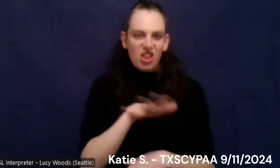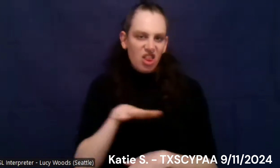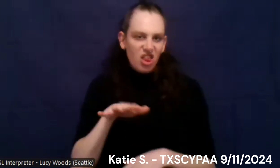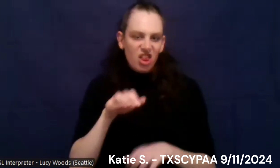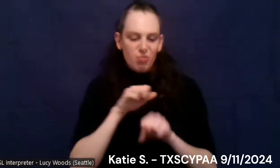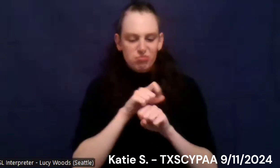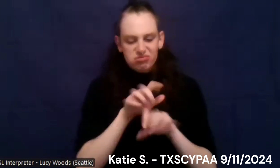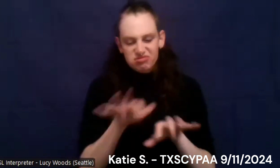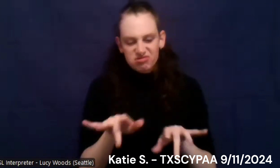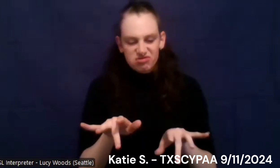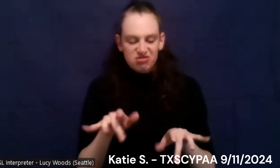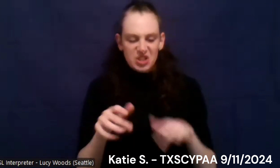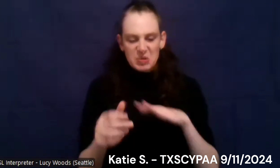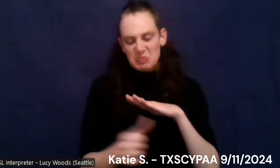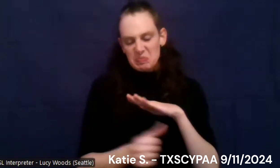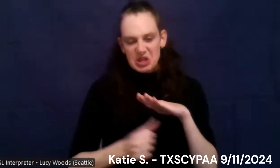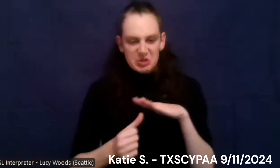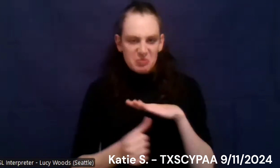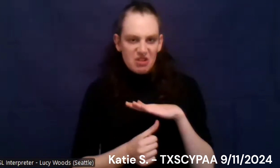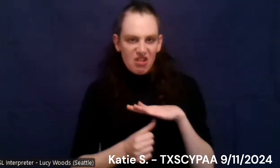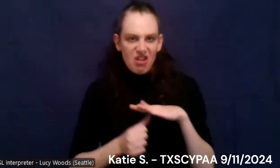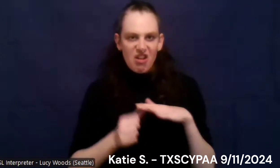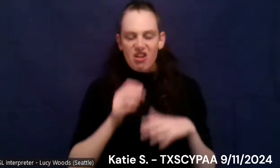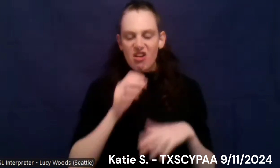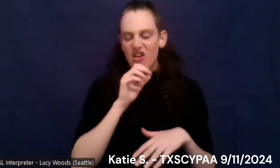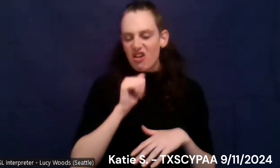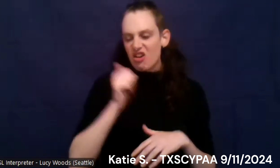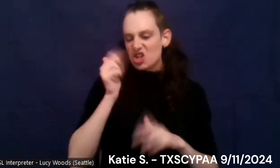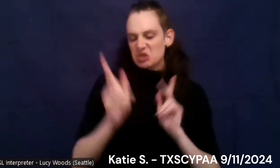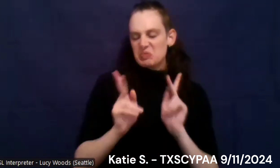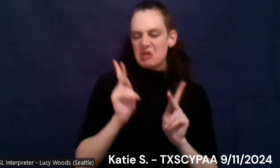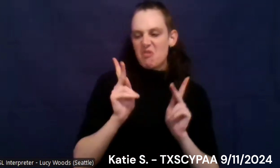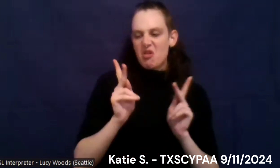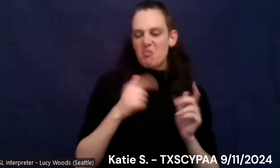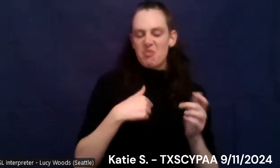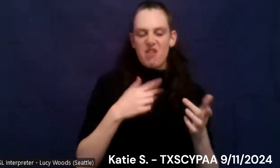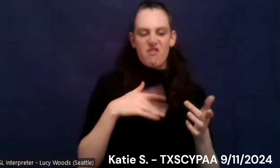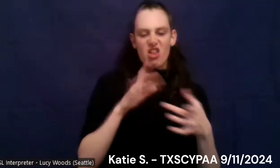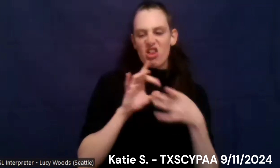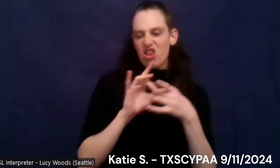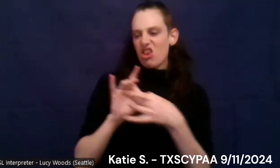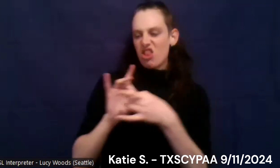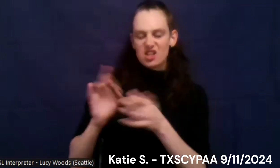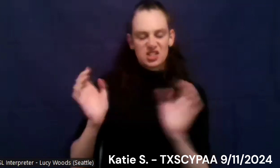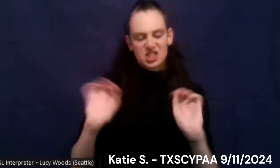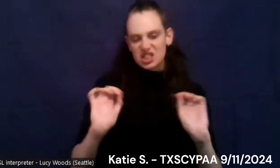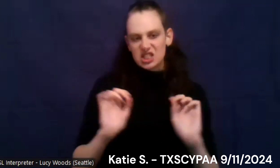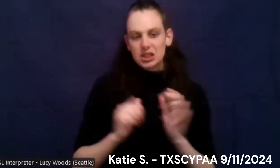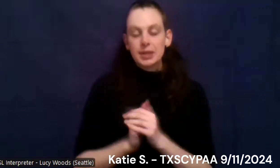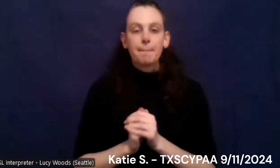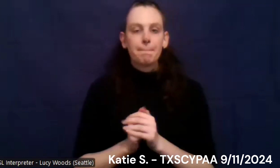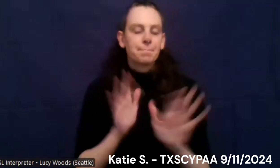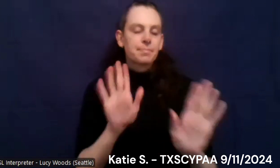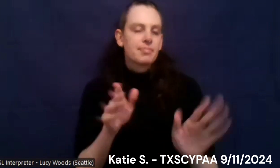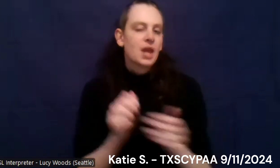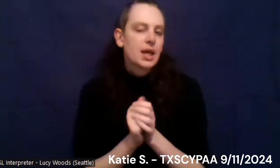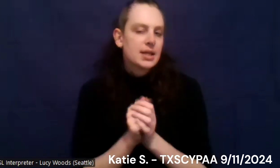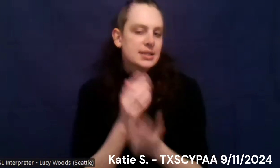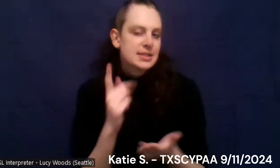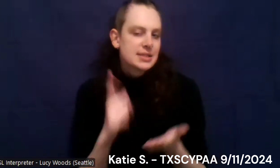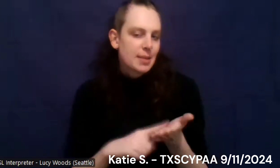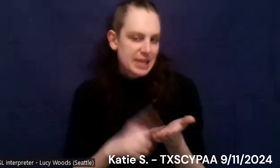in some basement where there was a lot of older people that I just like wasn't going to be able to relate to. And I will say I have been to a few meetings